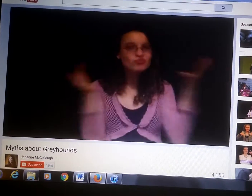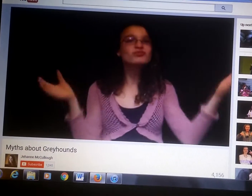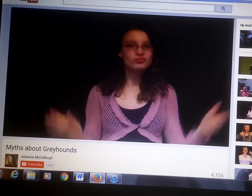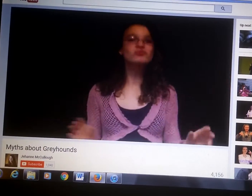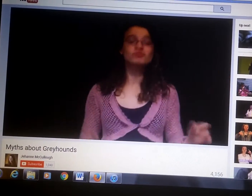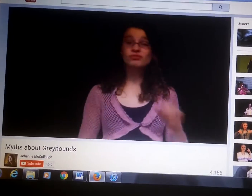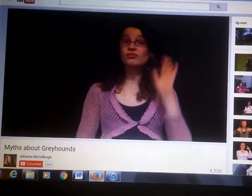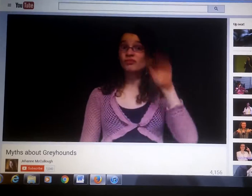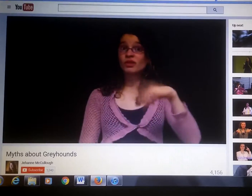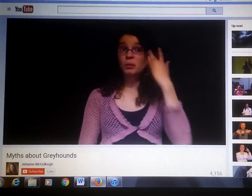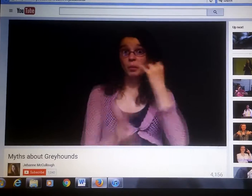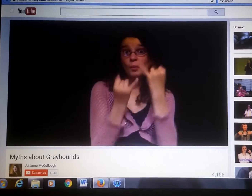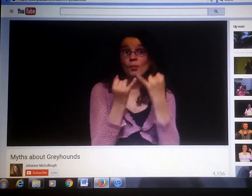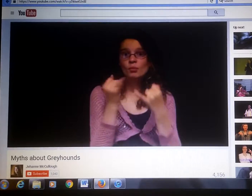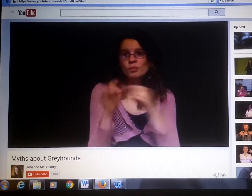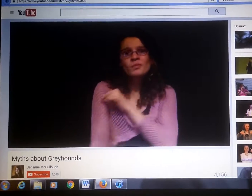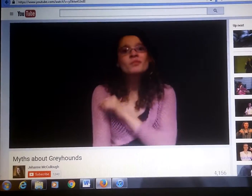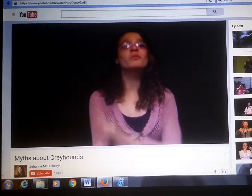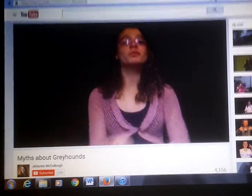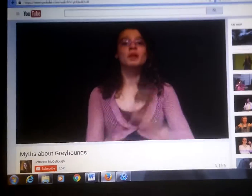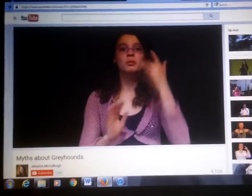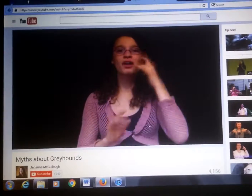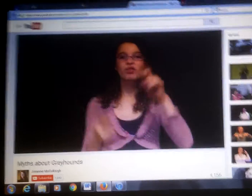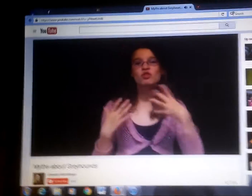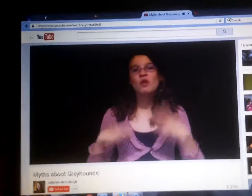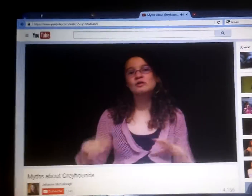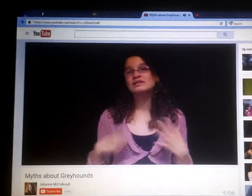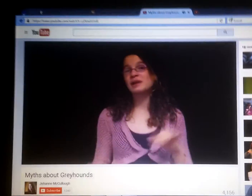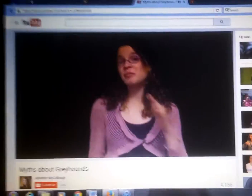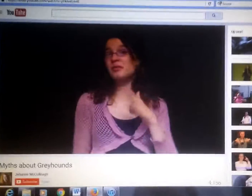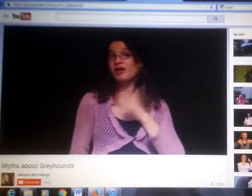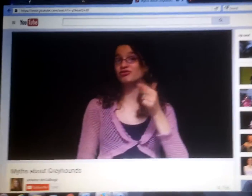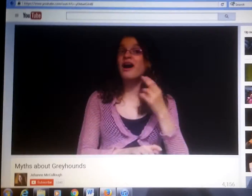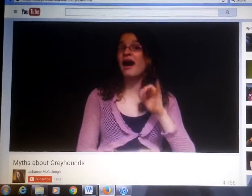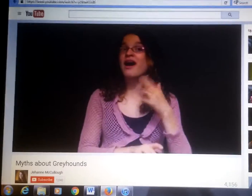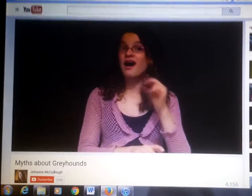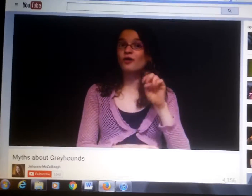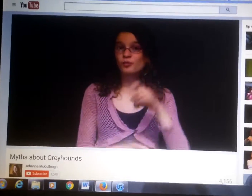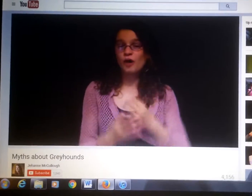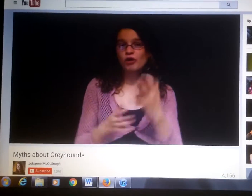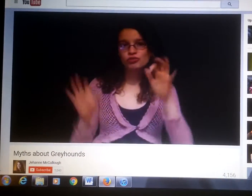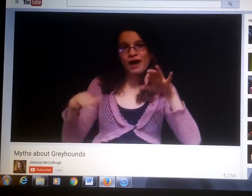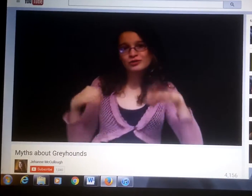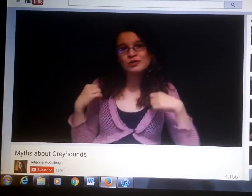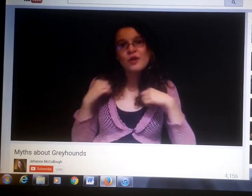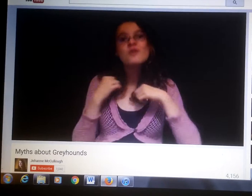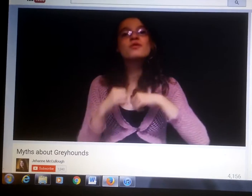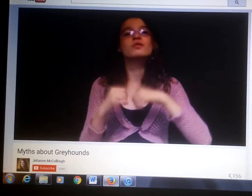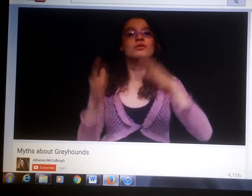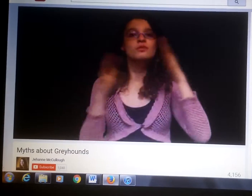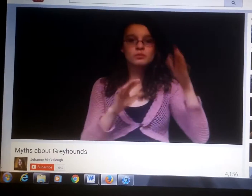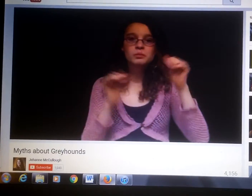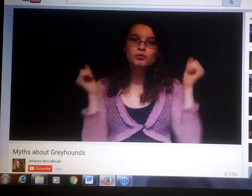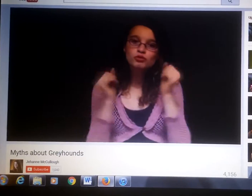And so just know that it's normal for them to be thin. And since they're so thin, they don't have a lot of body fat. Like my dog, we